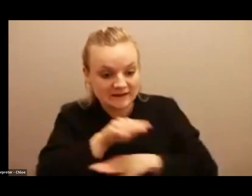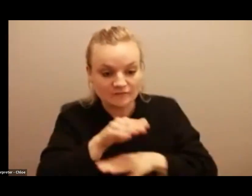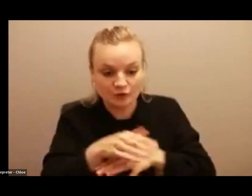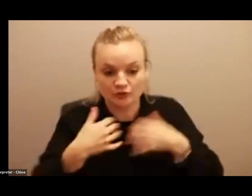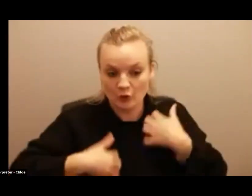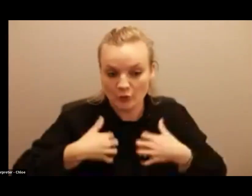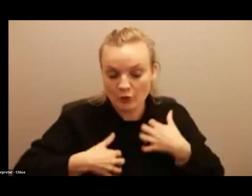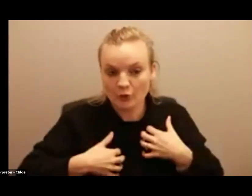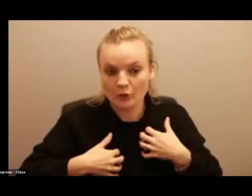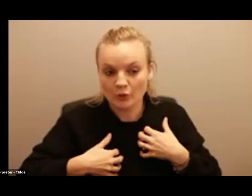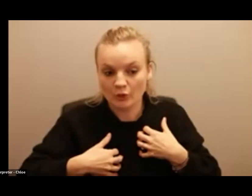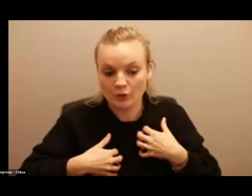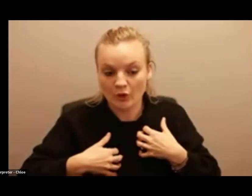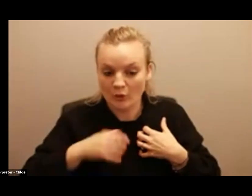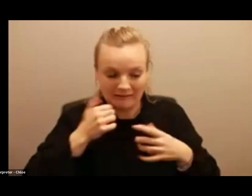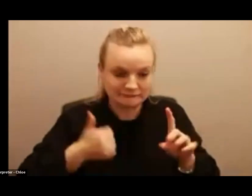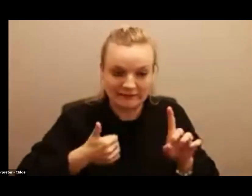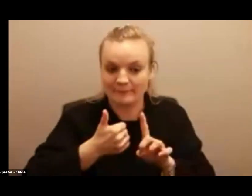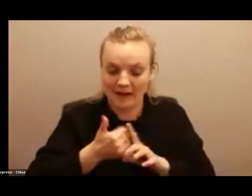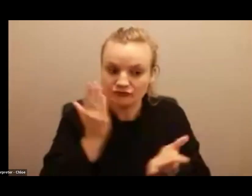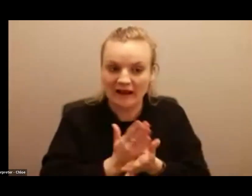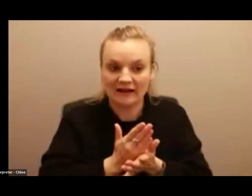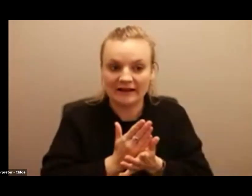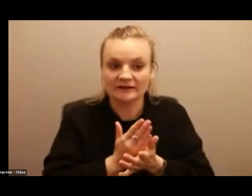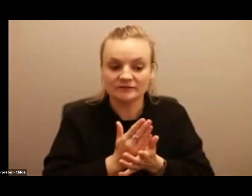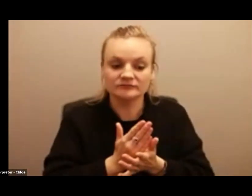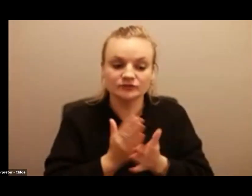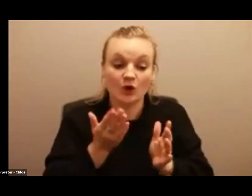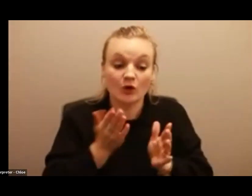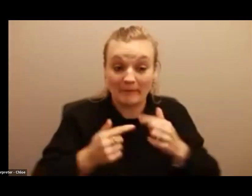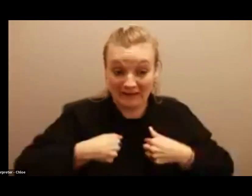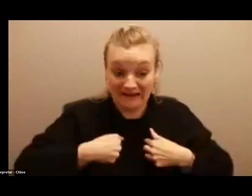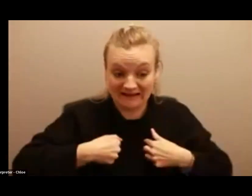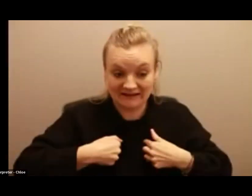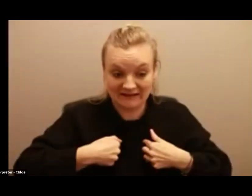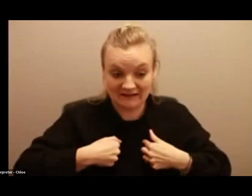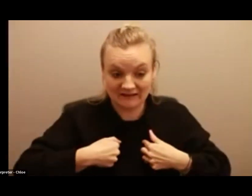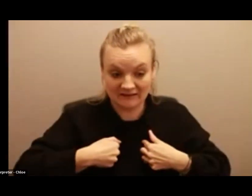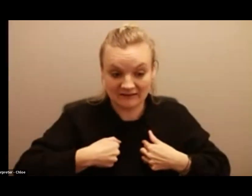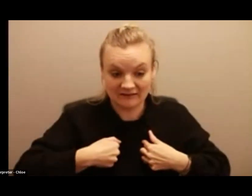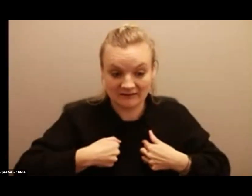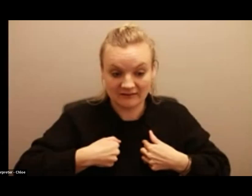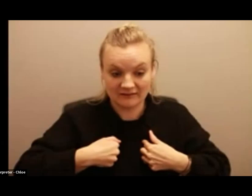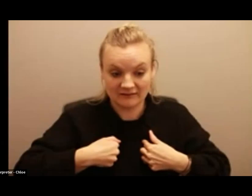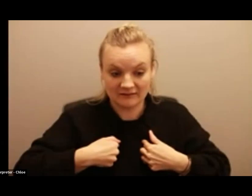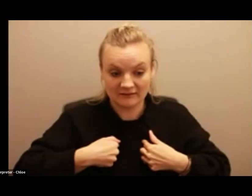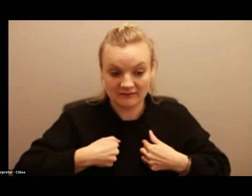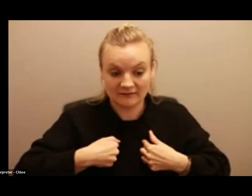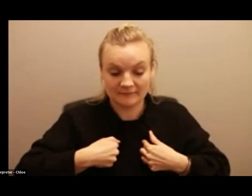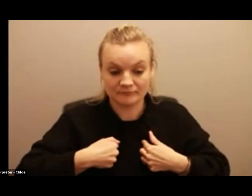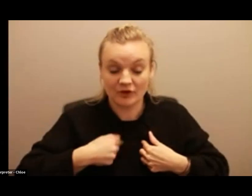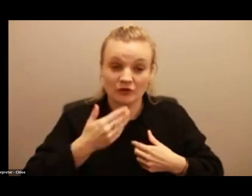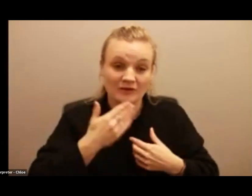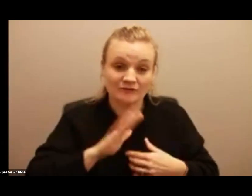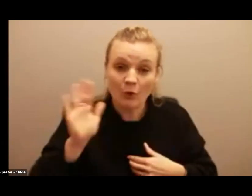but yeah, could have a real impact. So yeah, from me, from the Deal team as well, thank you for all of the work that you